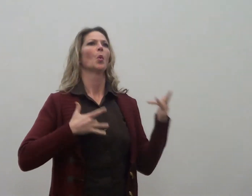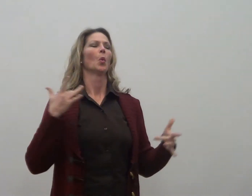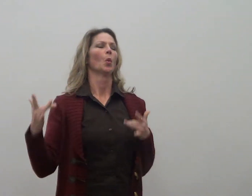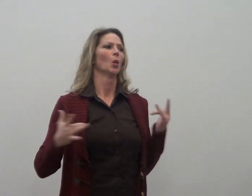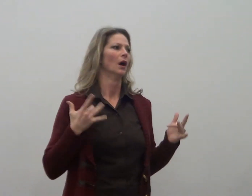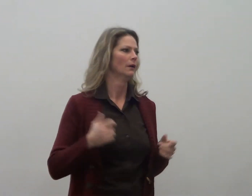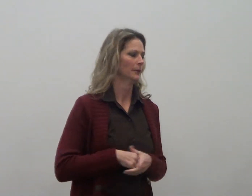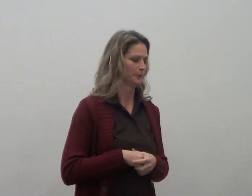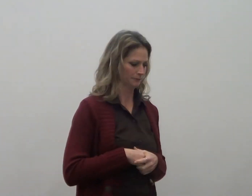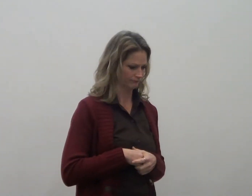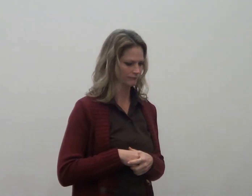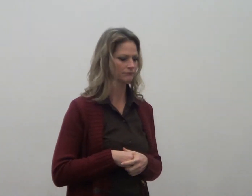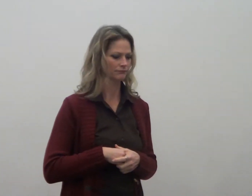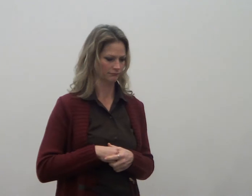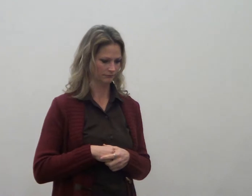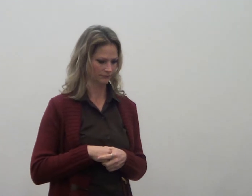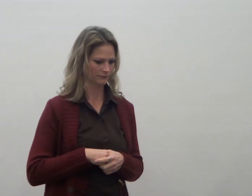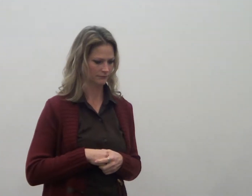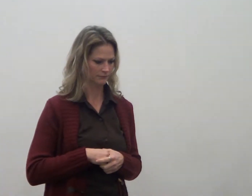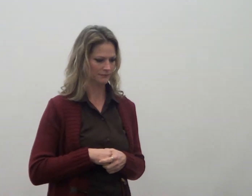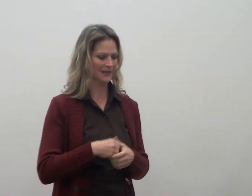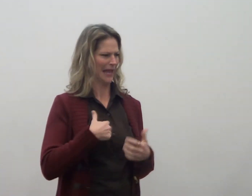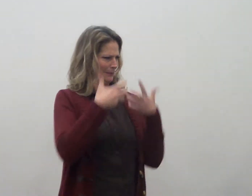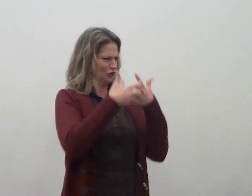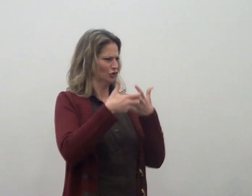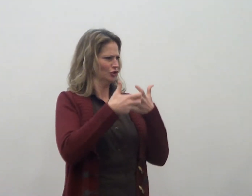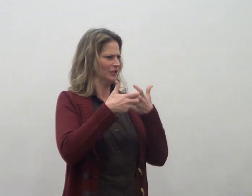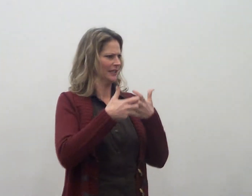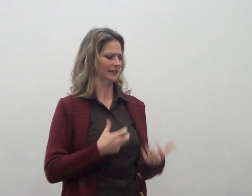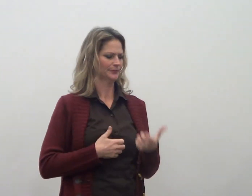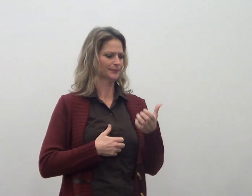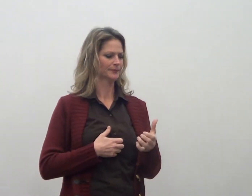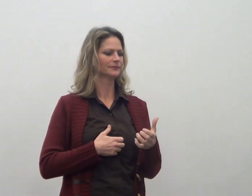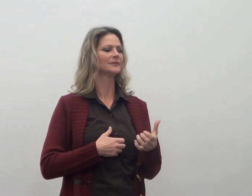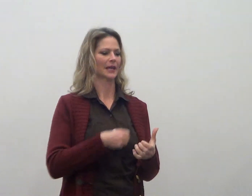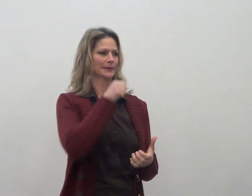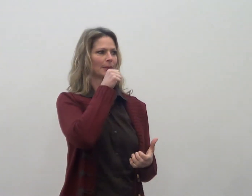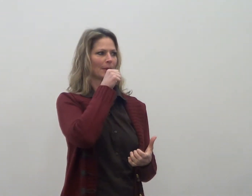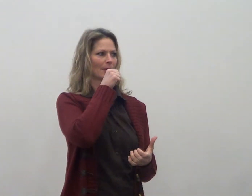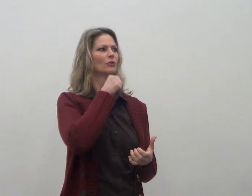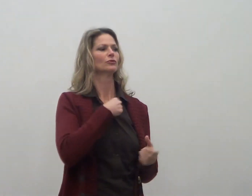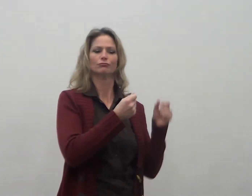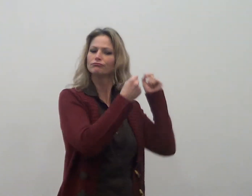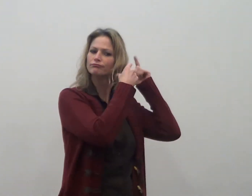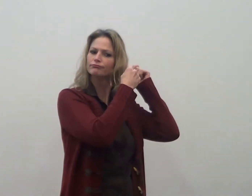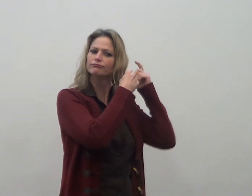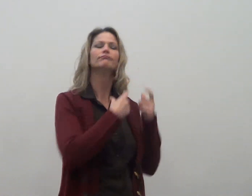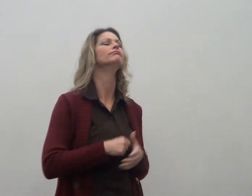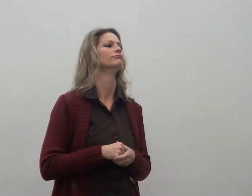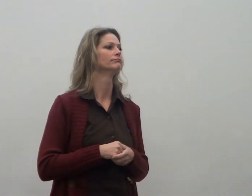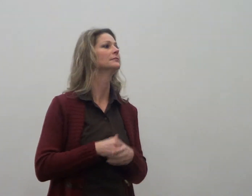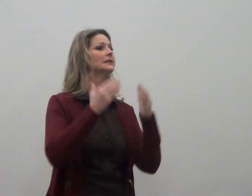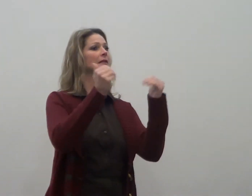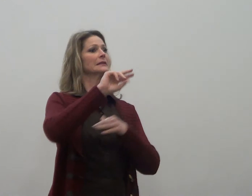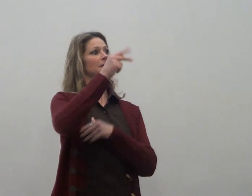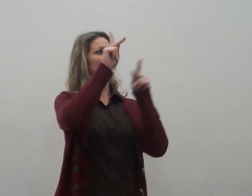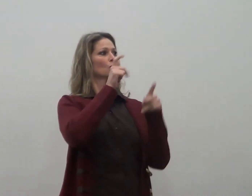a portable speech processor with a handheld microphone. And the second recipient was George Watson